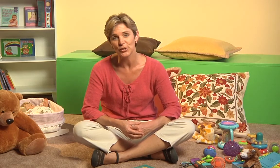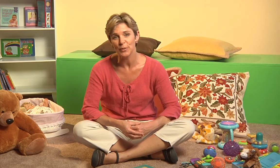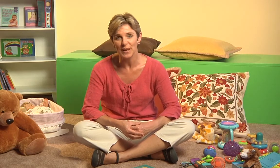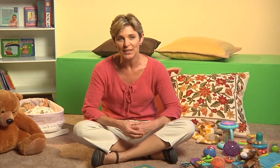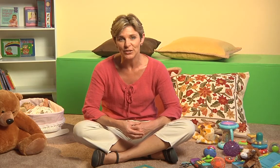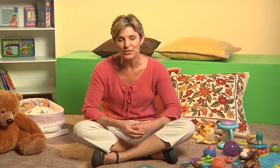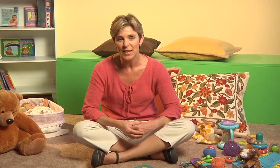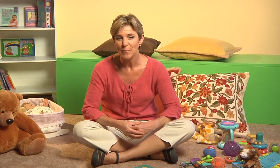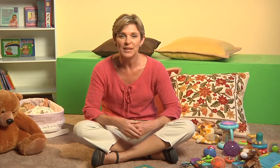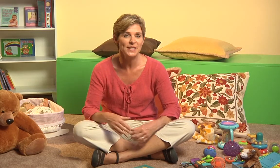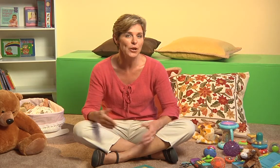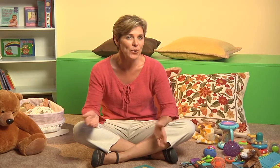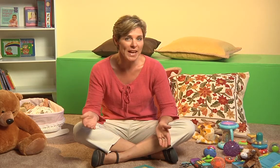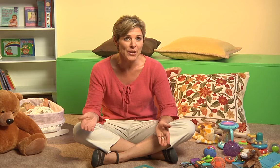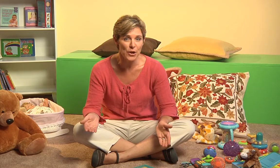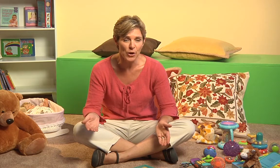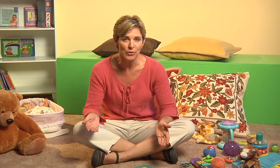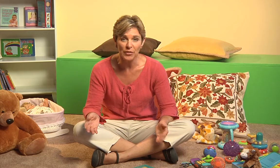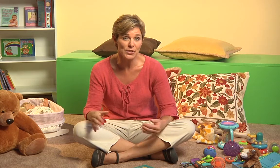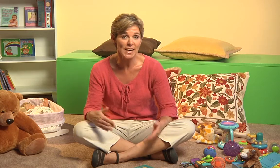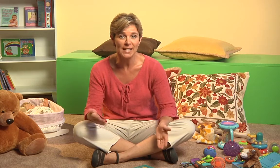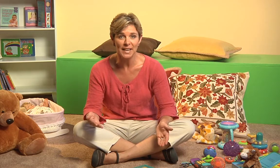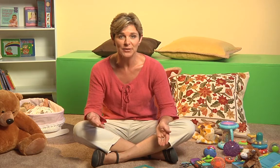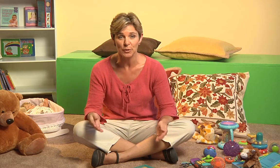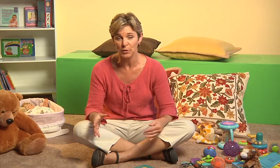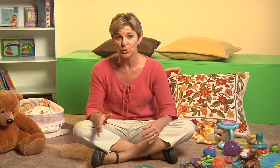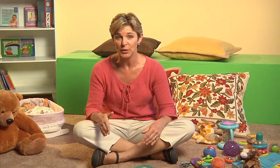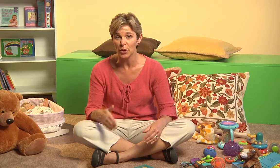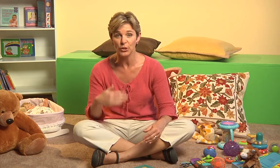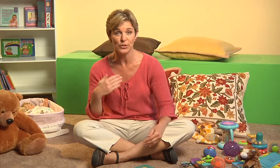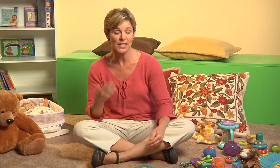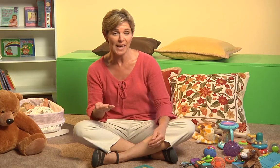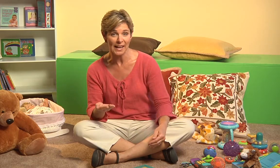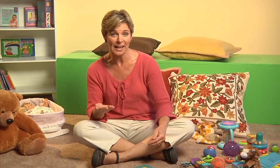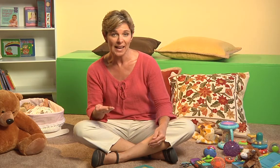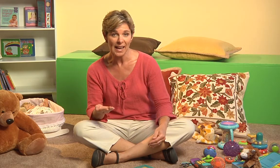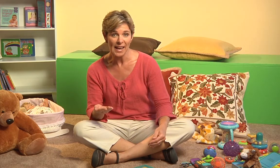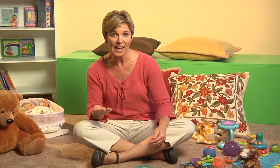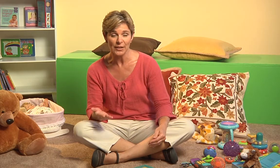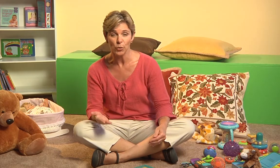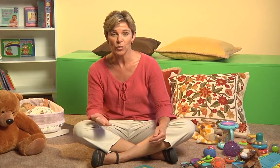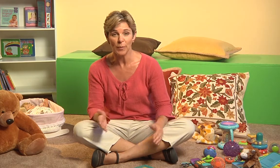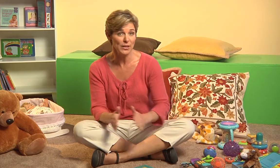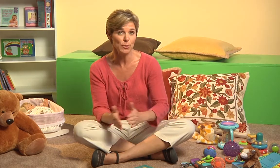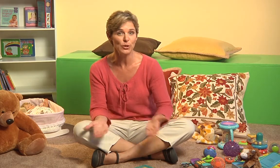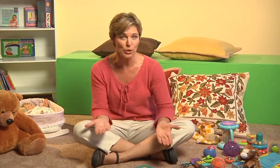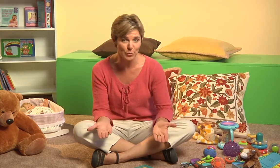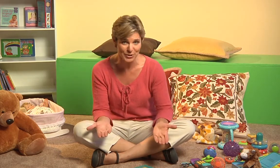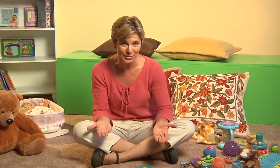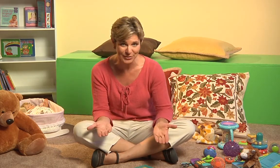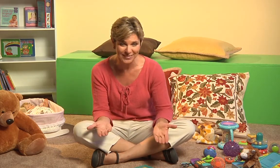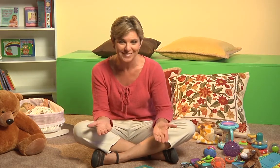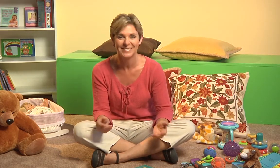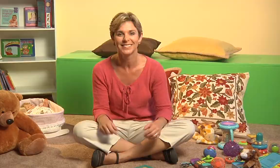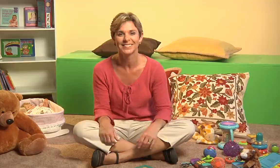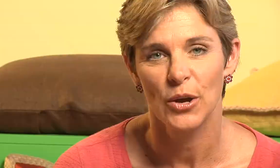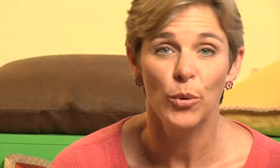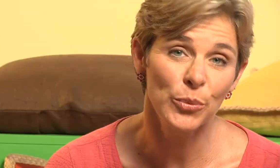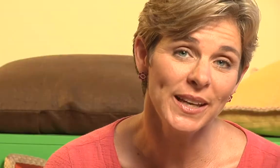turn the pages, because they don't yet know that there's any connection between what you're saying and the page the book's open to. When reading